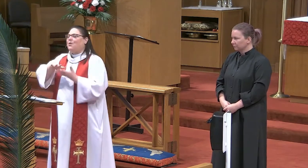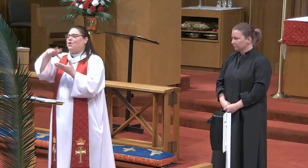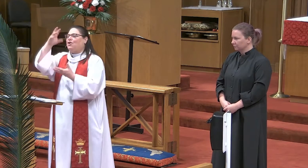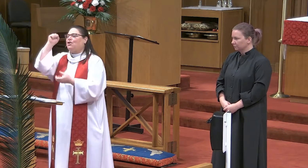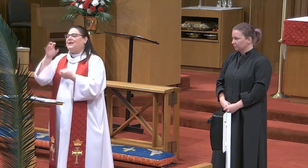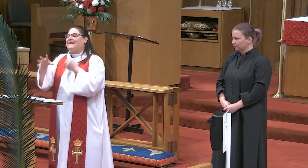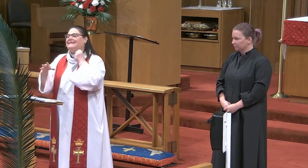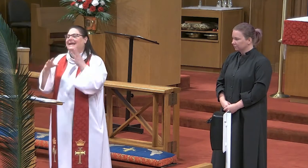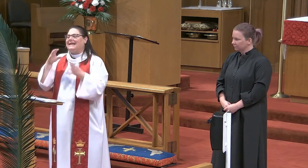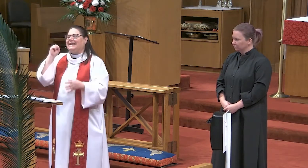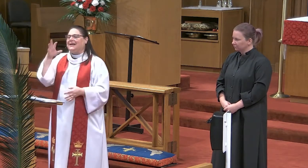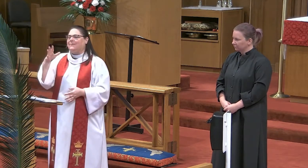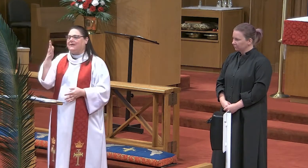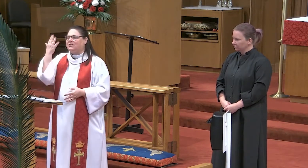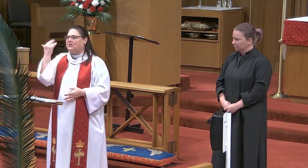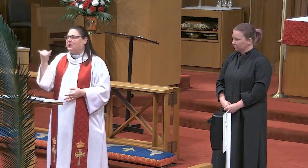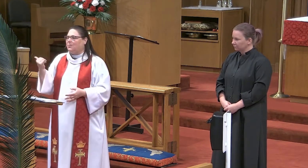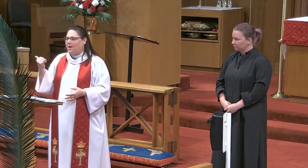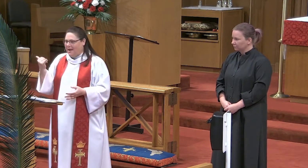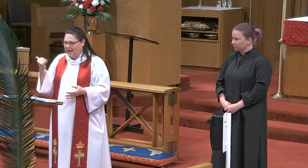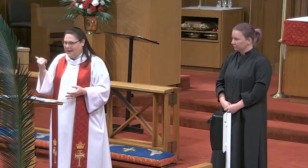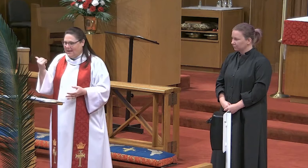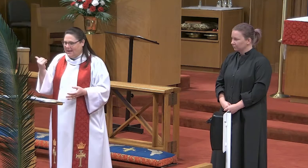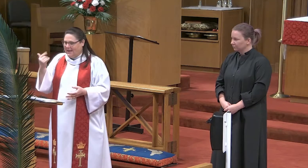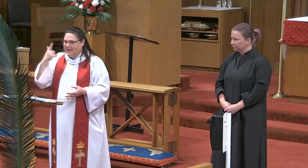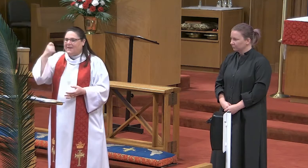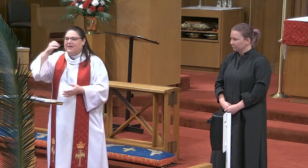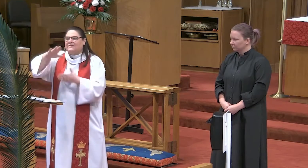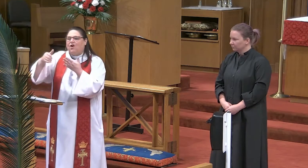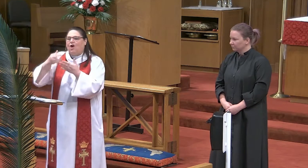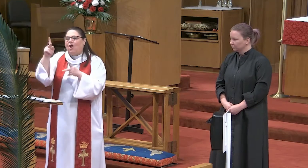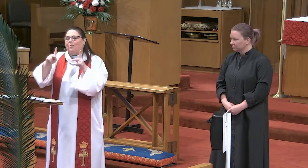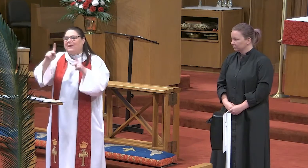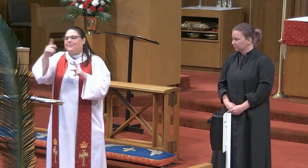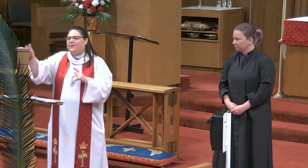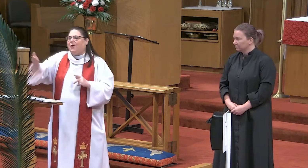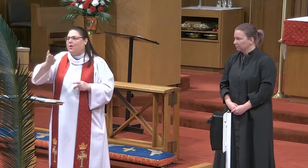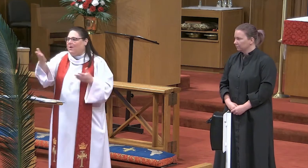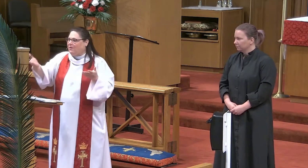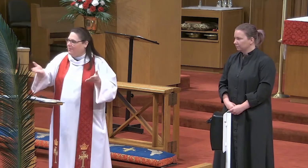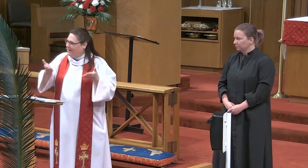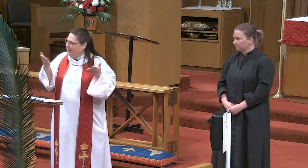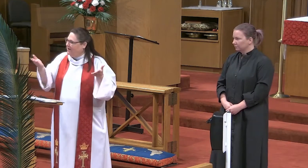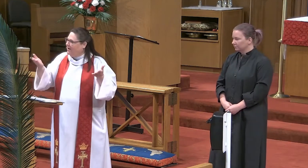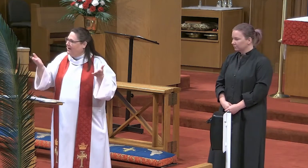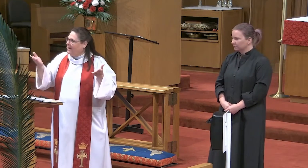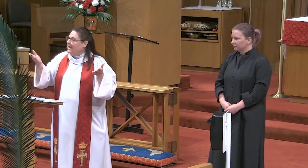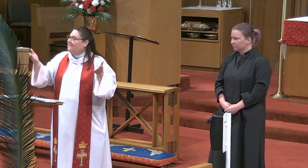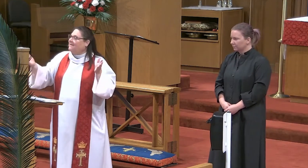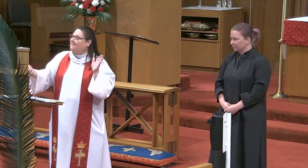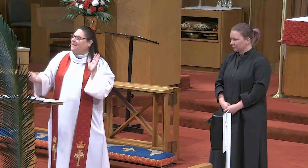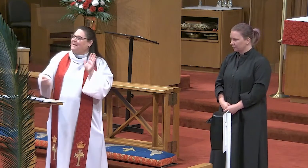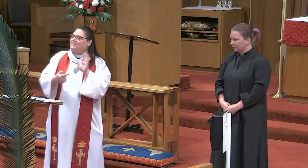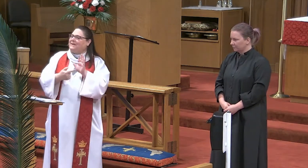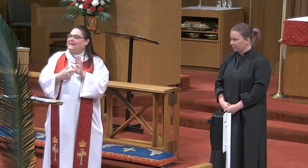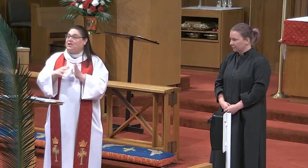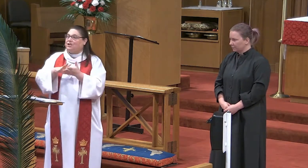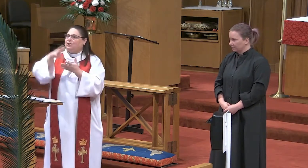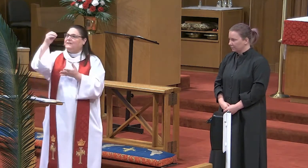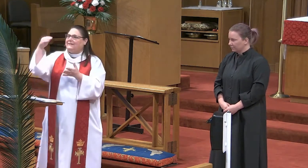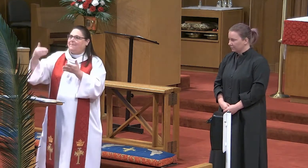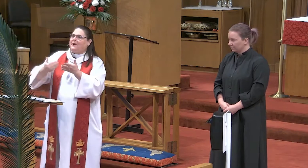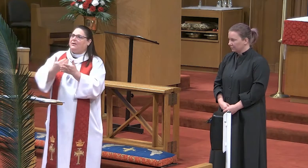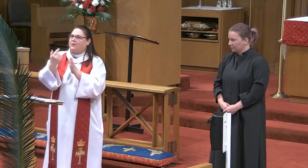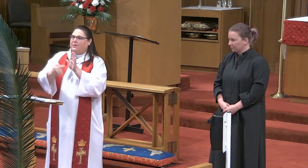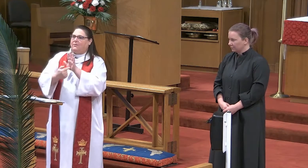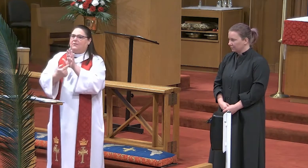California, we're learning sign language. Why? Because all people are welcome here, even if that means we need to